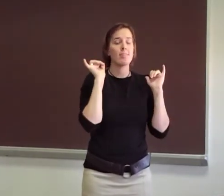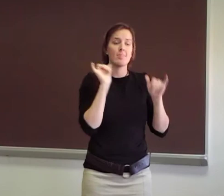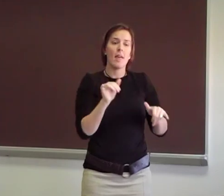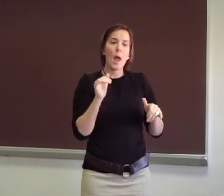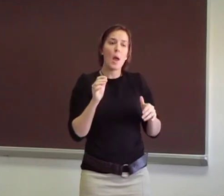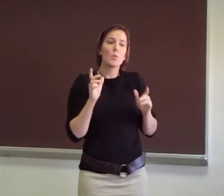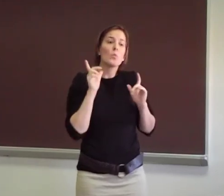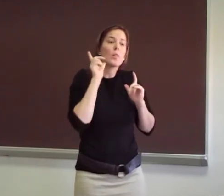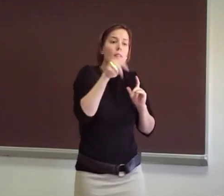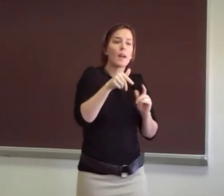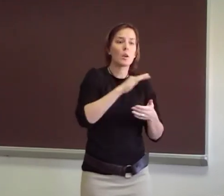Take